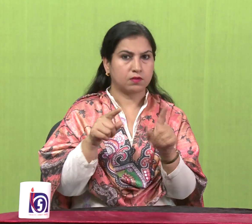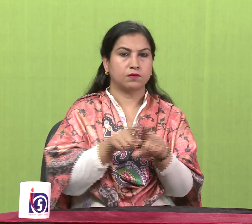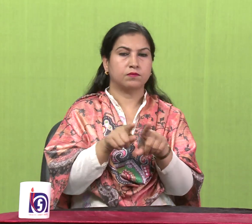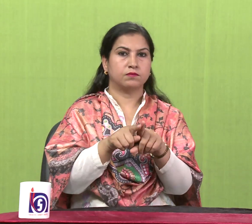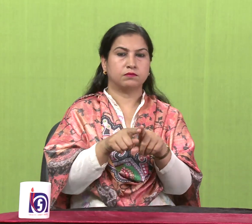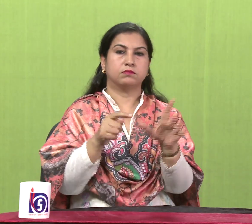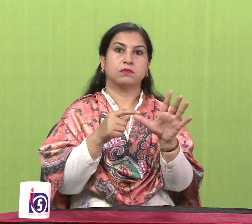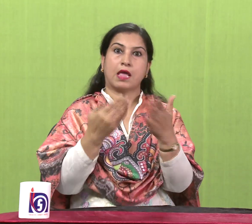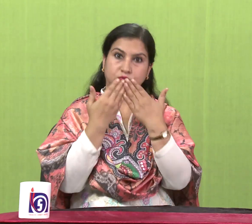educational,